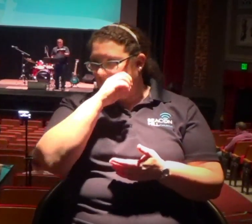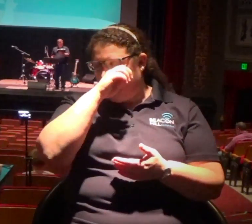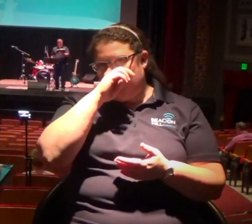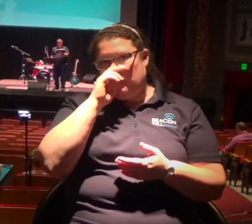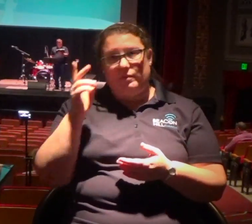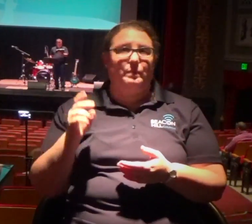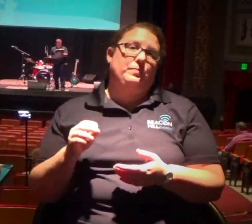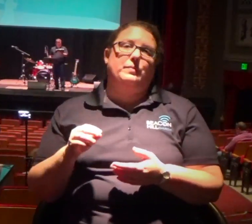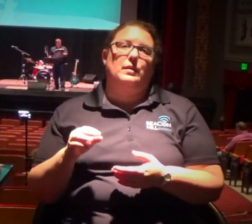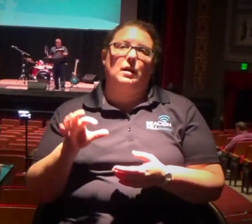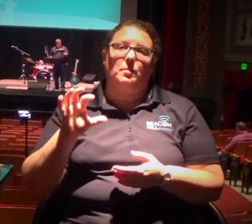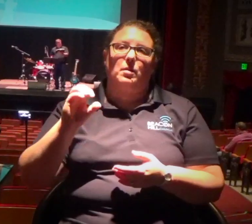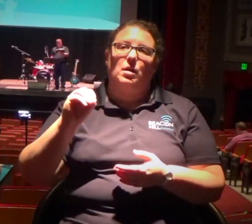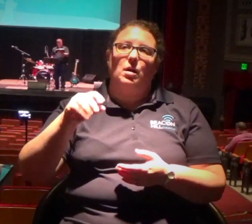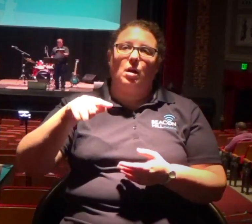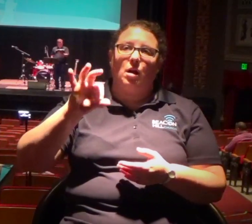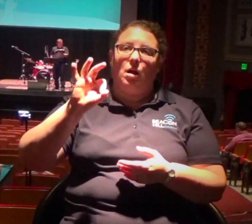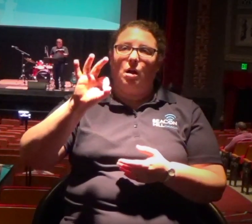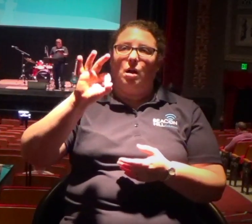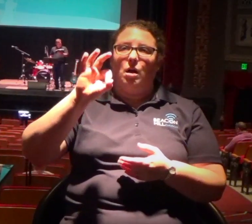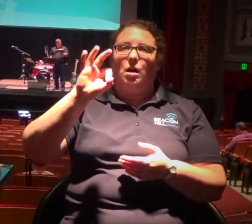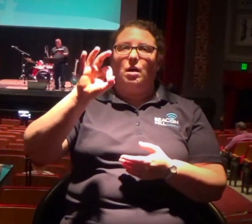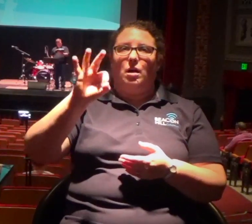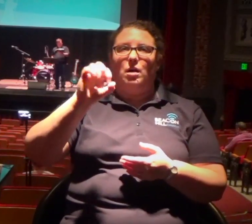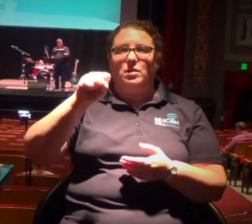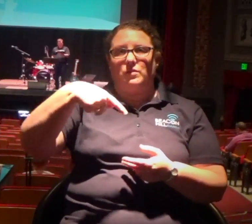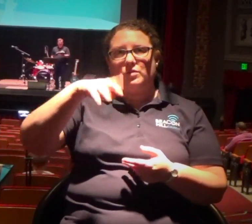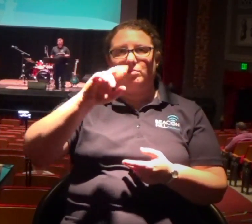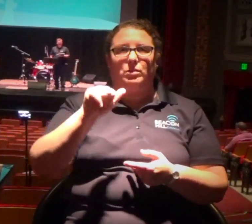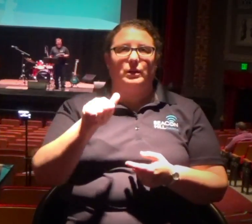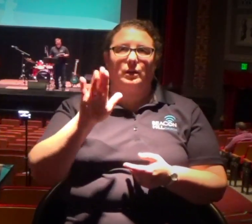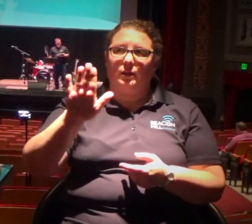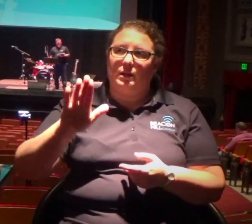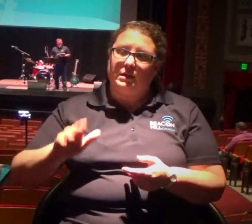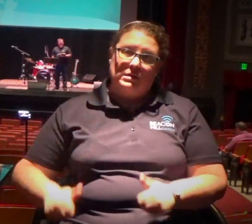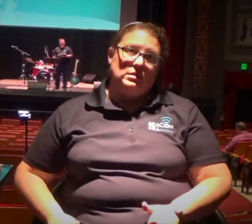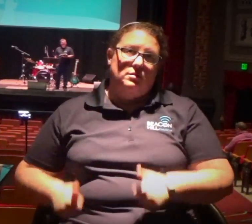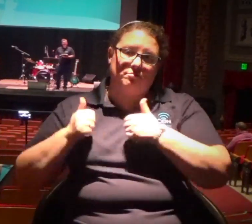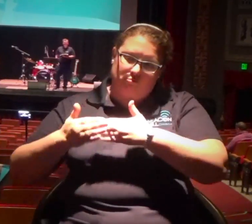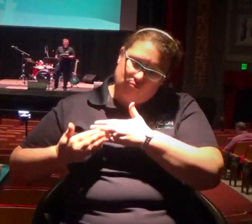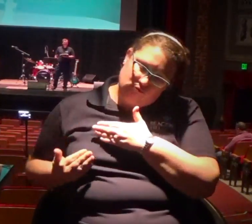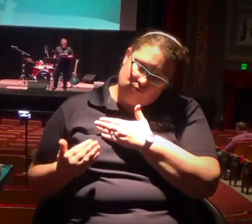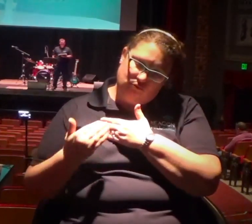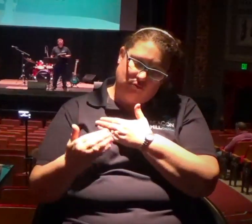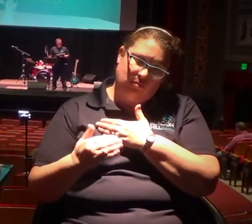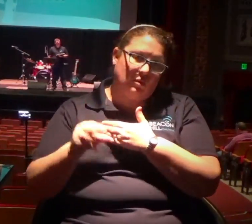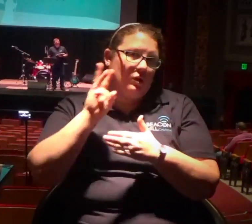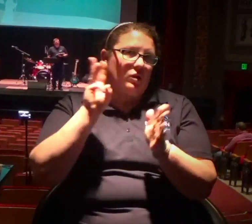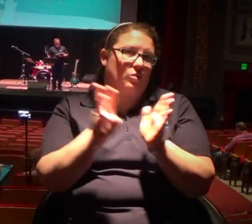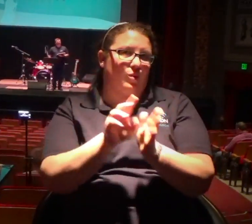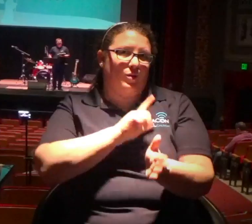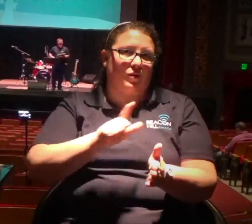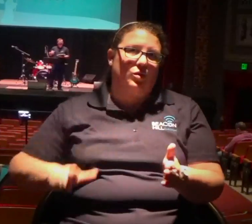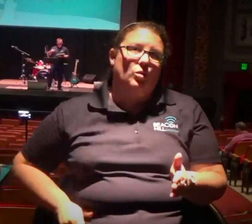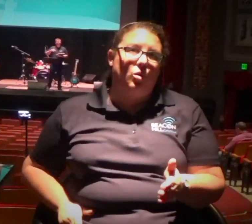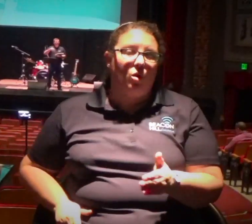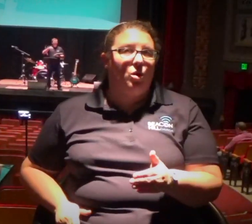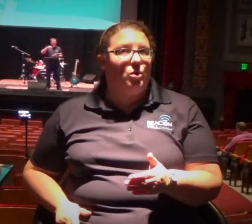of the Lord shall prosper in his hand. I got a question for you. How can